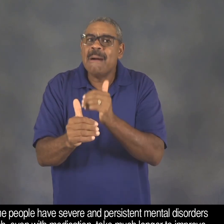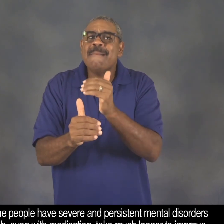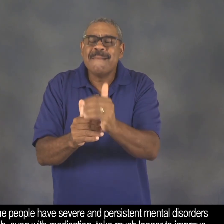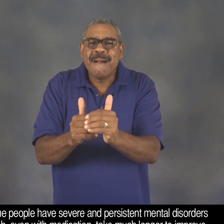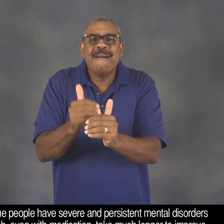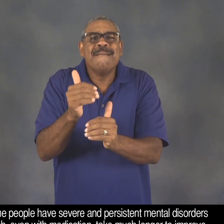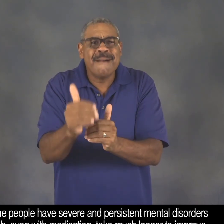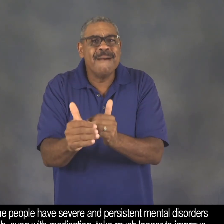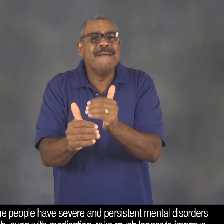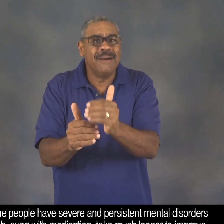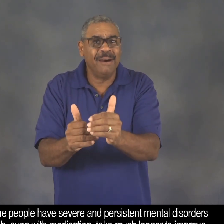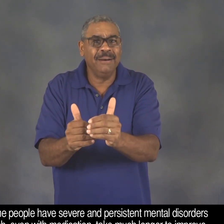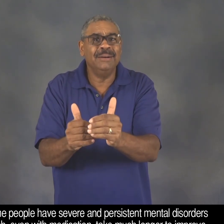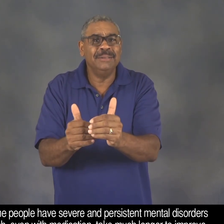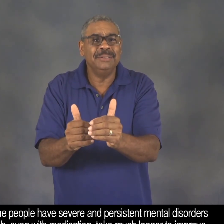to improve.